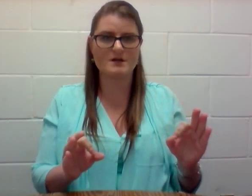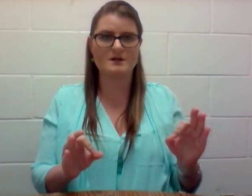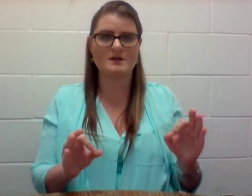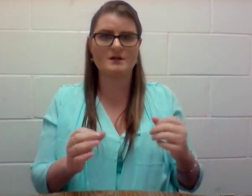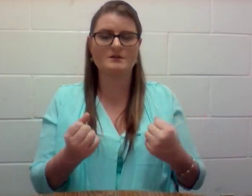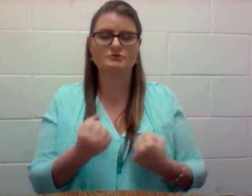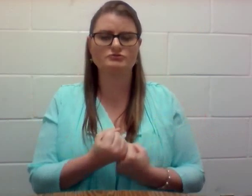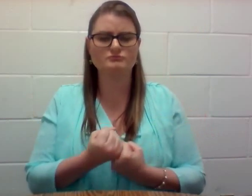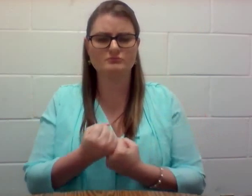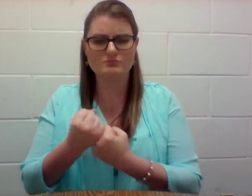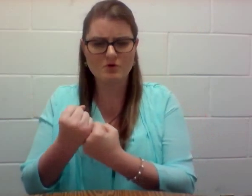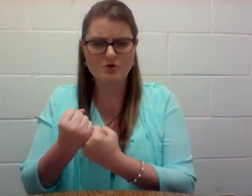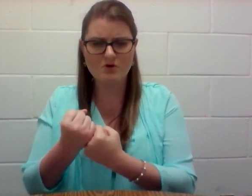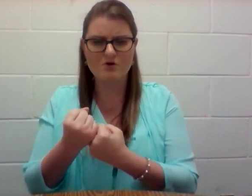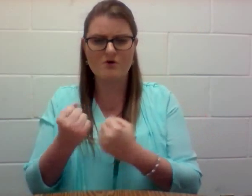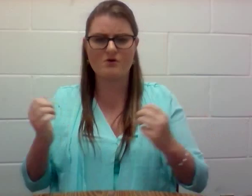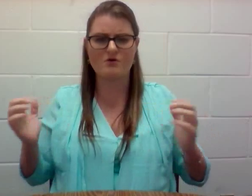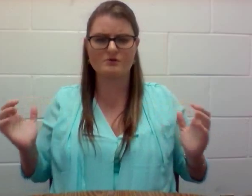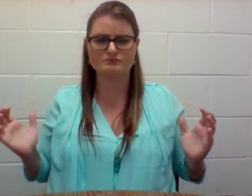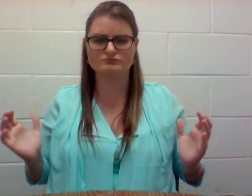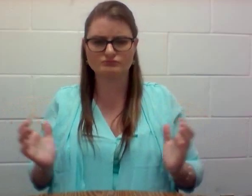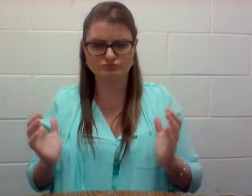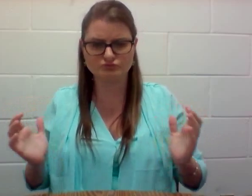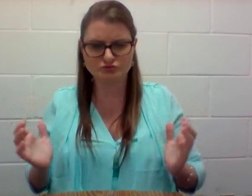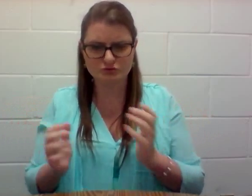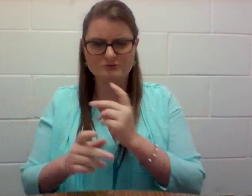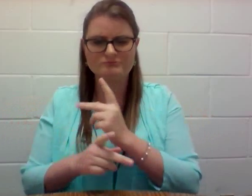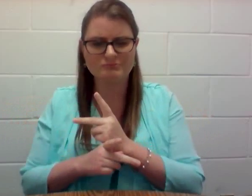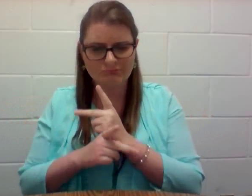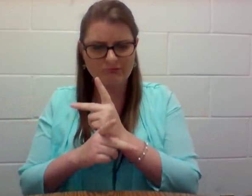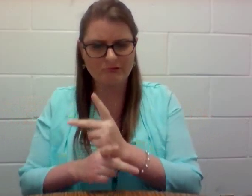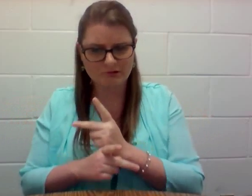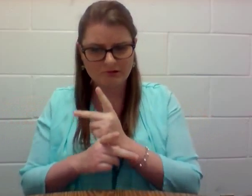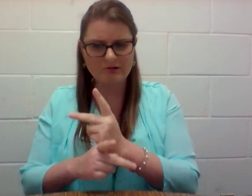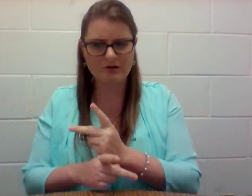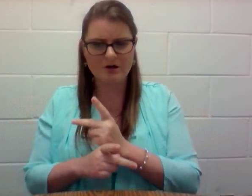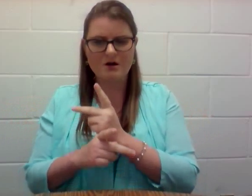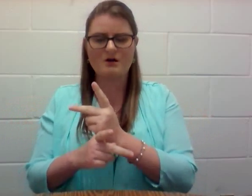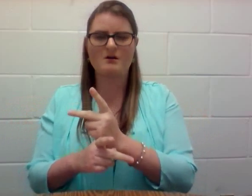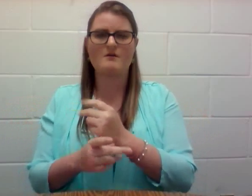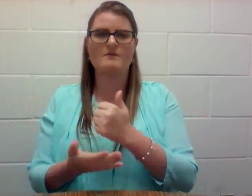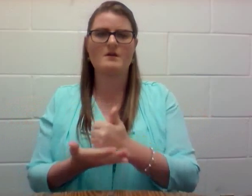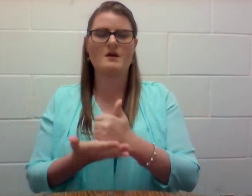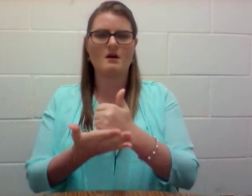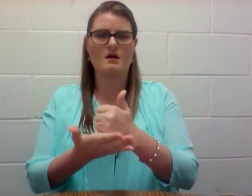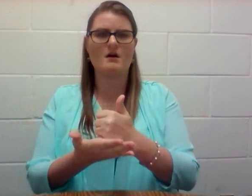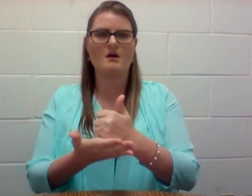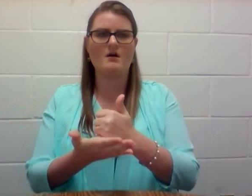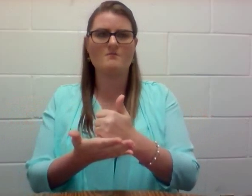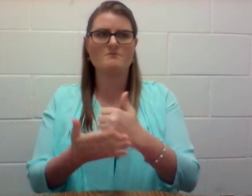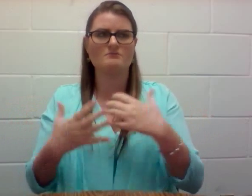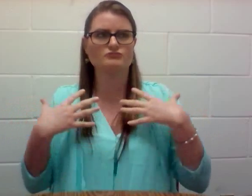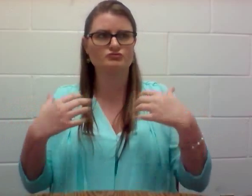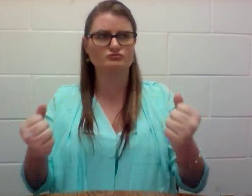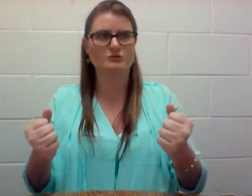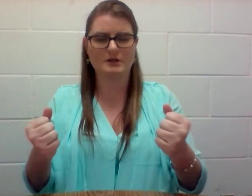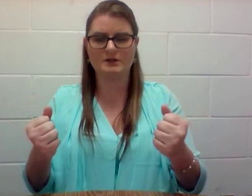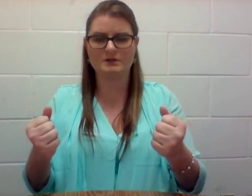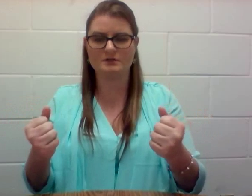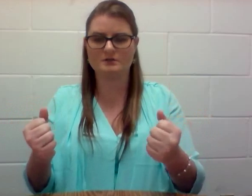and nurture strength and leadership from worthy men in ways appropriate to a woman's